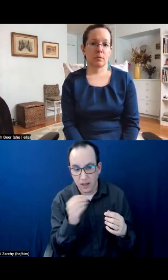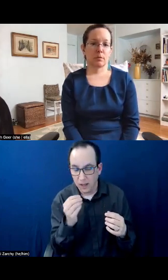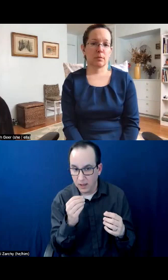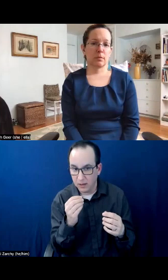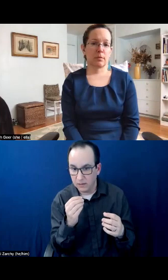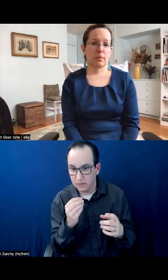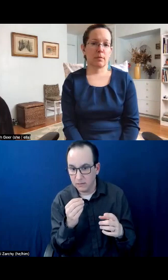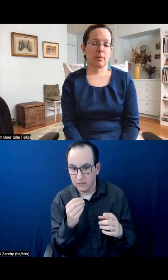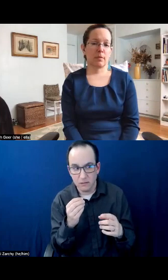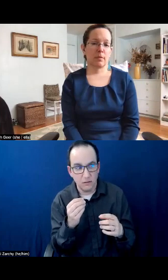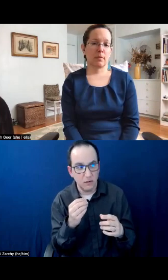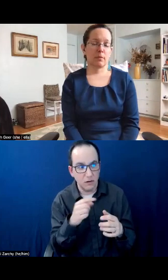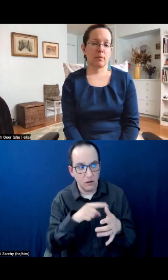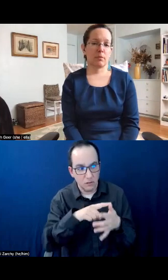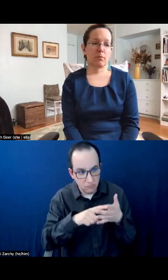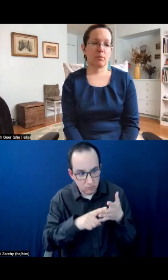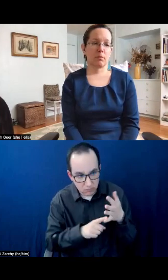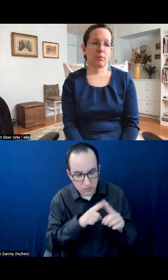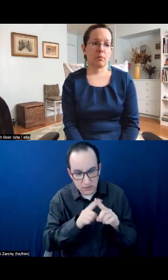signing.